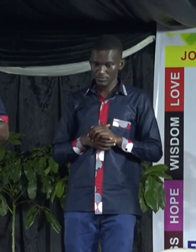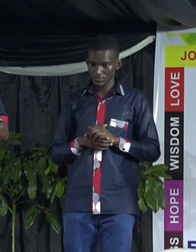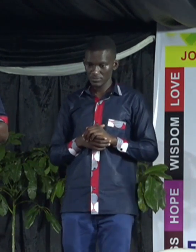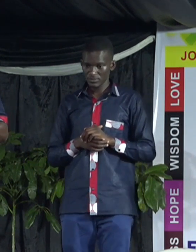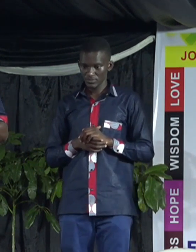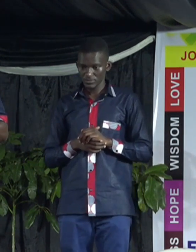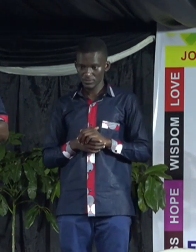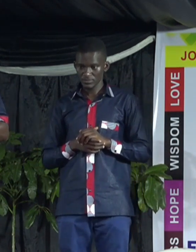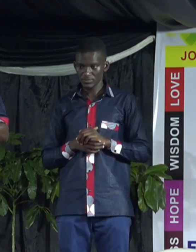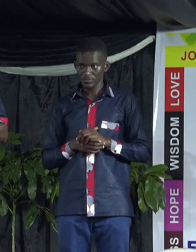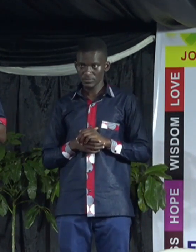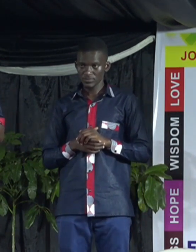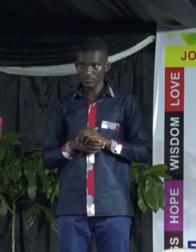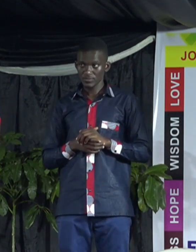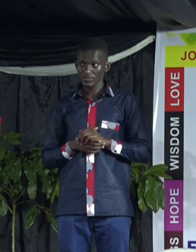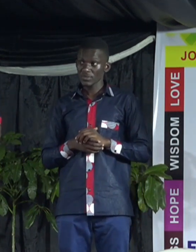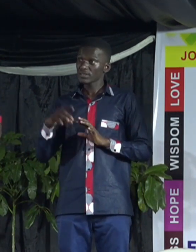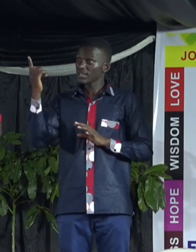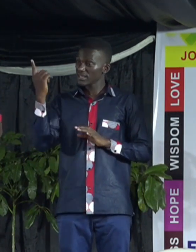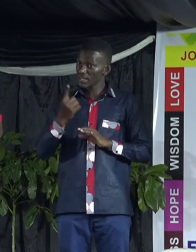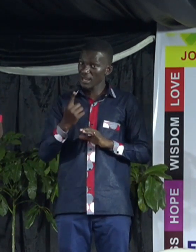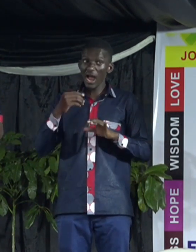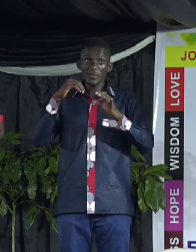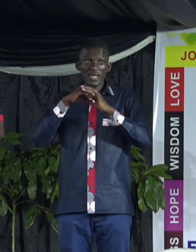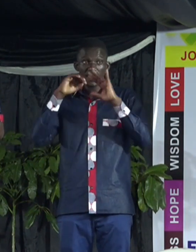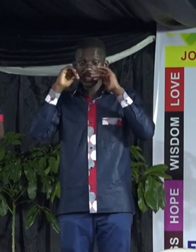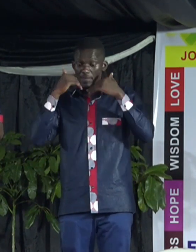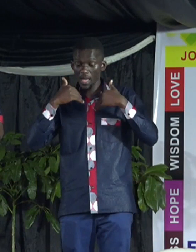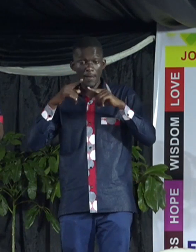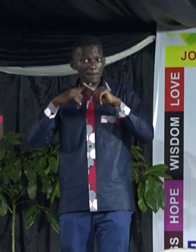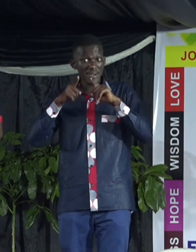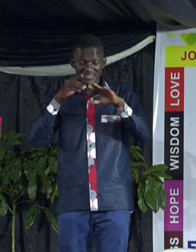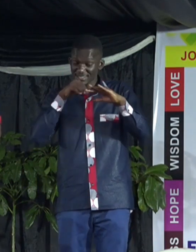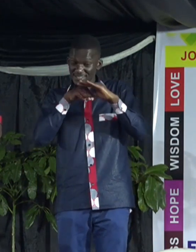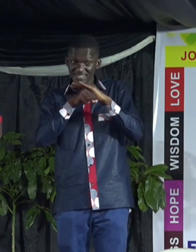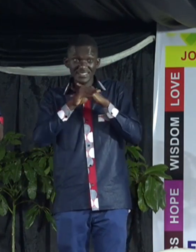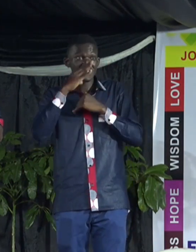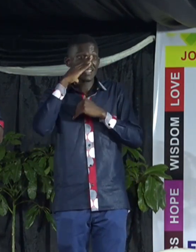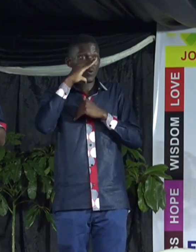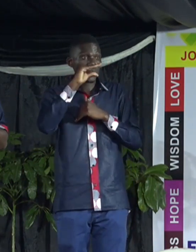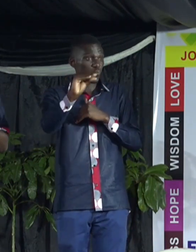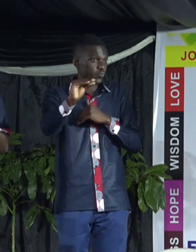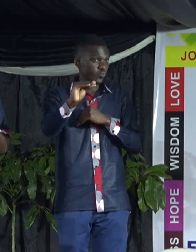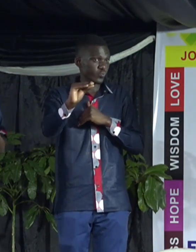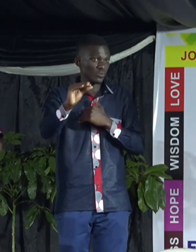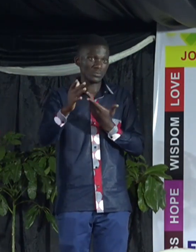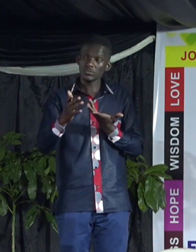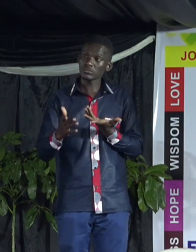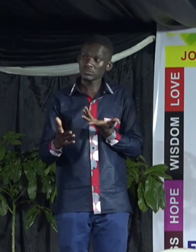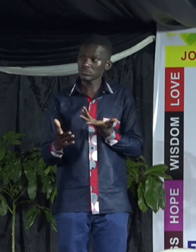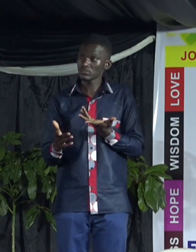bambadde ng'endiga. But inwardly, na yenga munda mubo, they are fracas wolves.